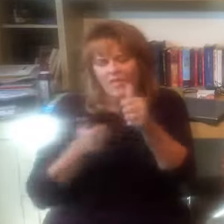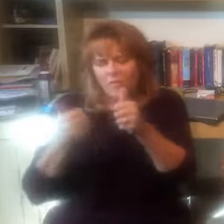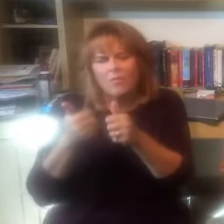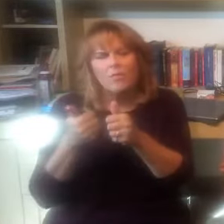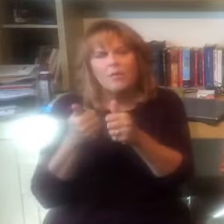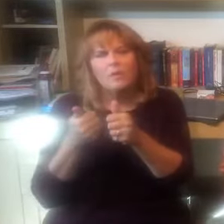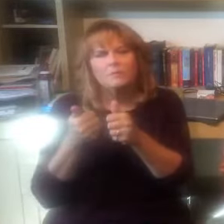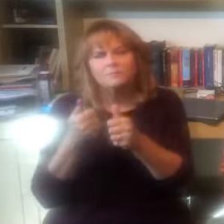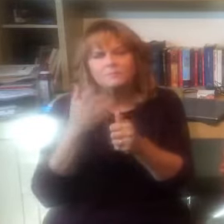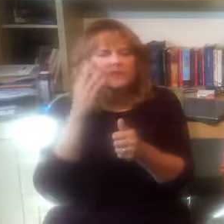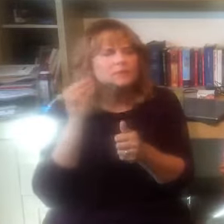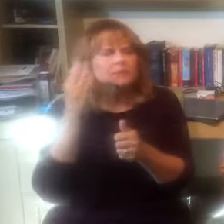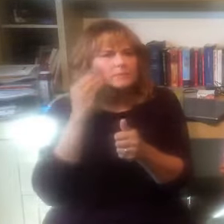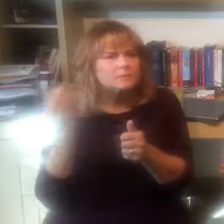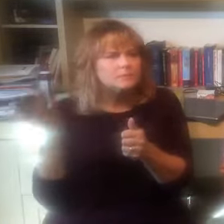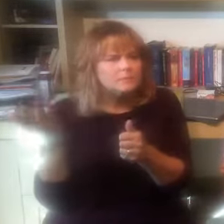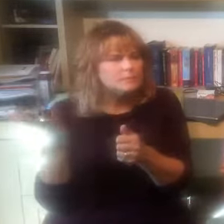experiences